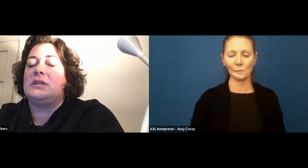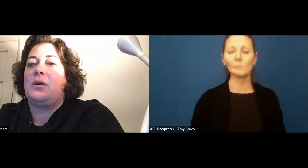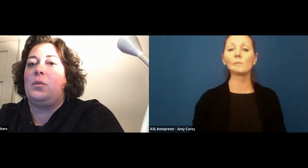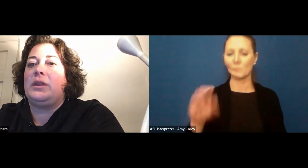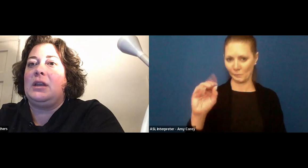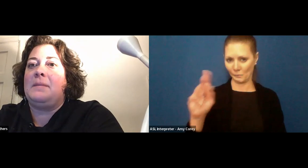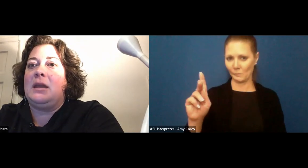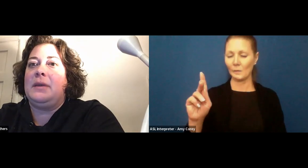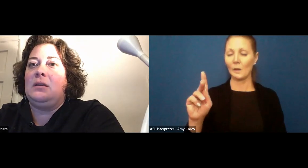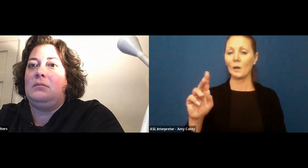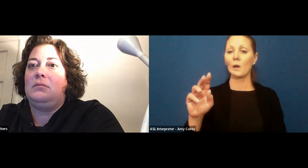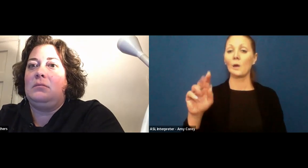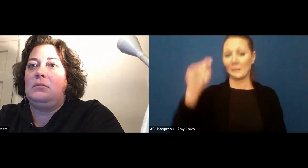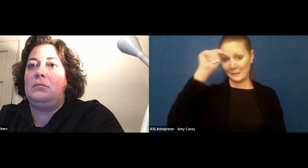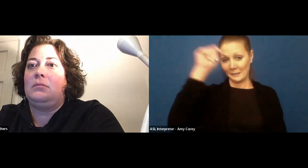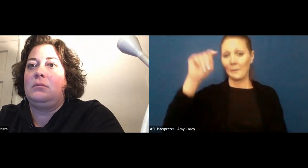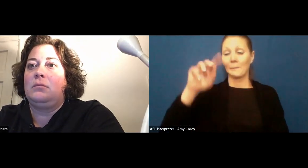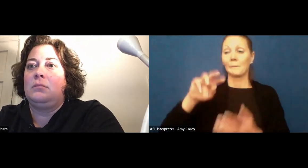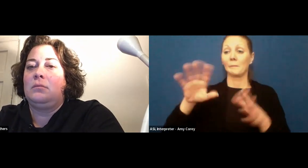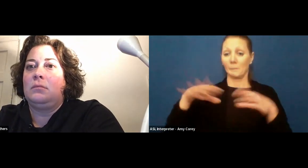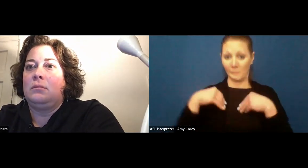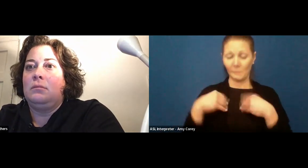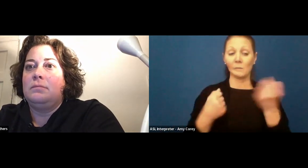Okay, so is that with an amendment?